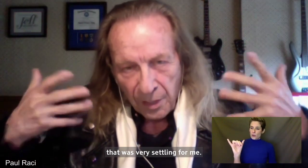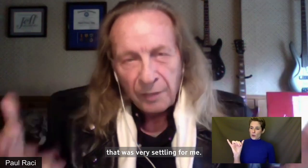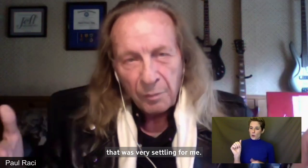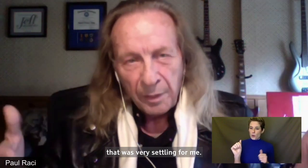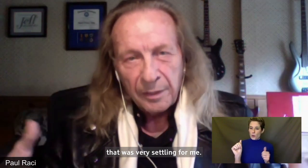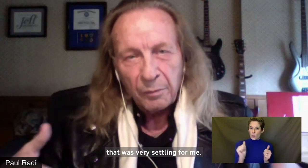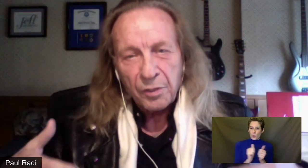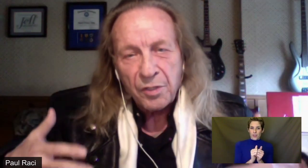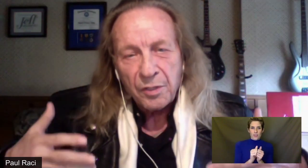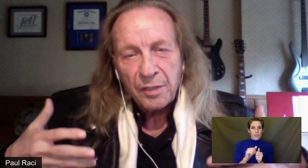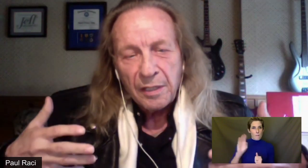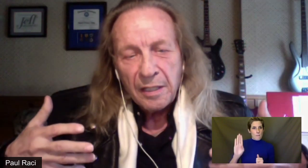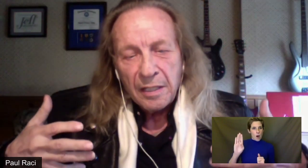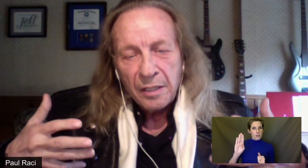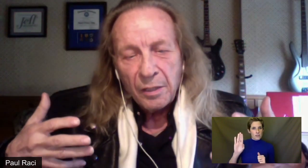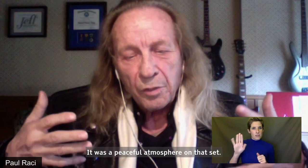settling for me.